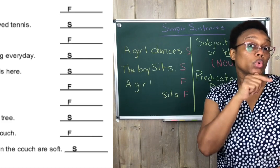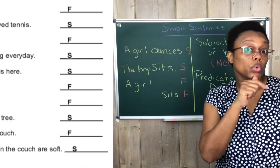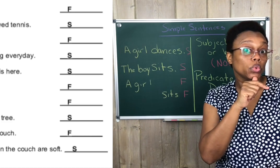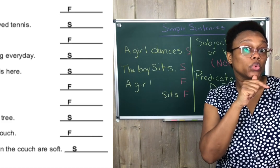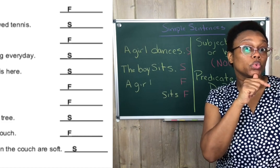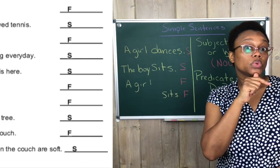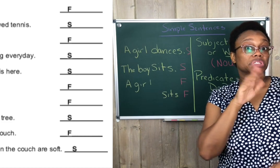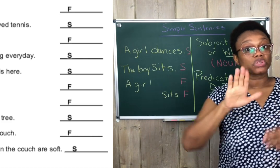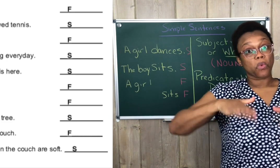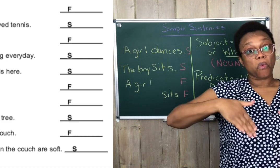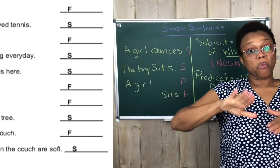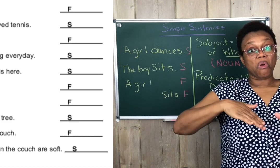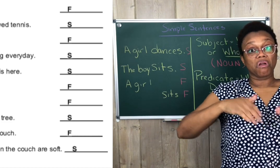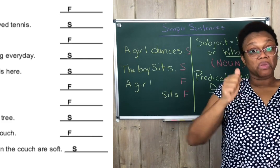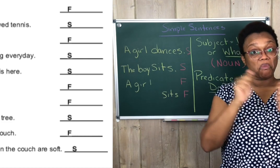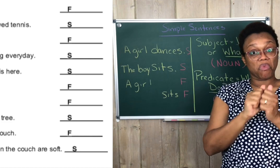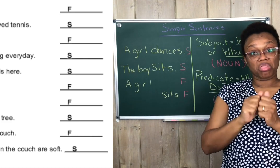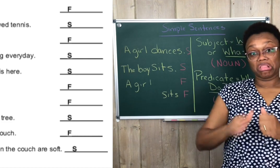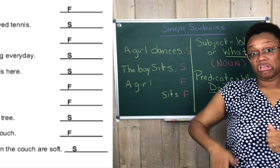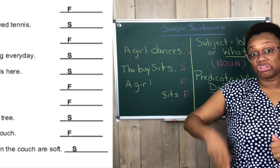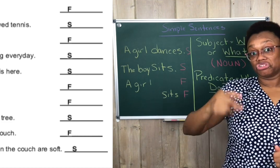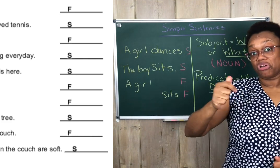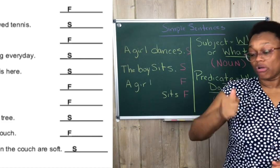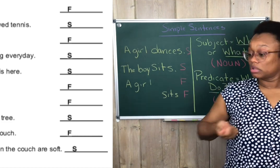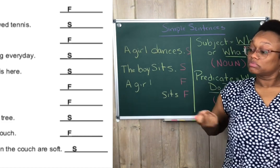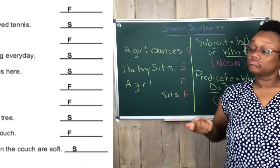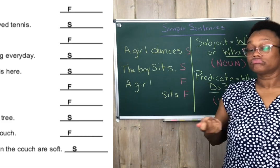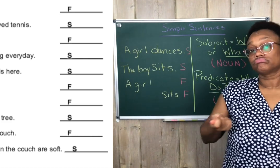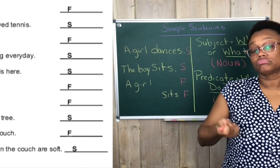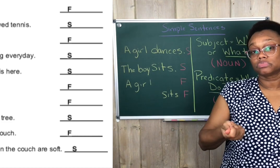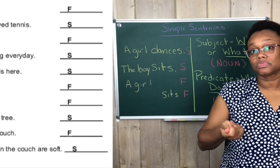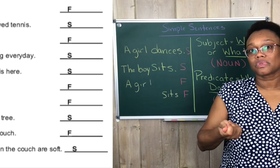it's missing the who. Who's walking with the dog?